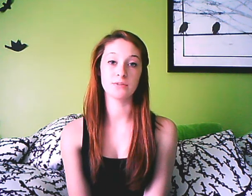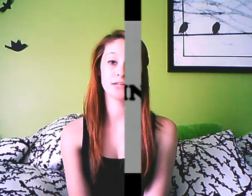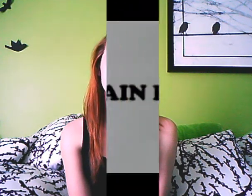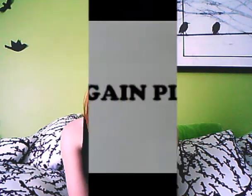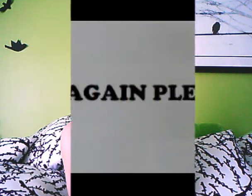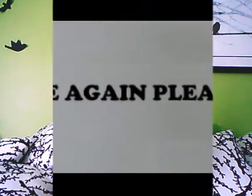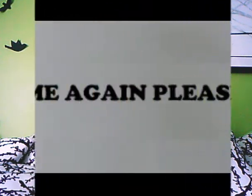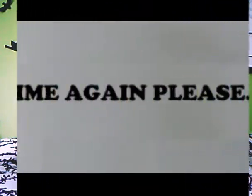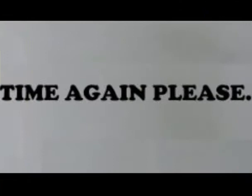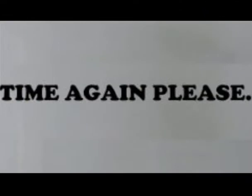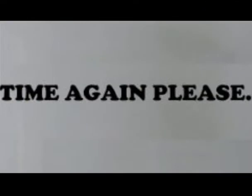sentence.